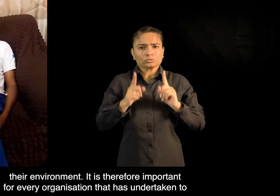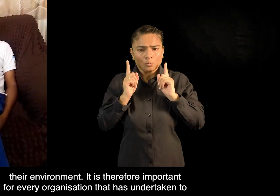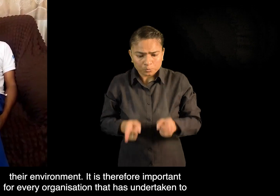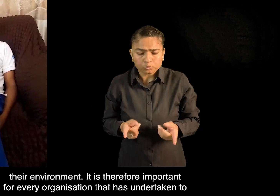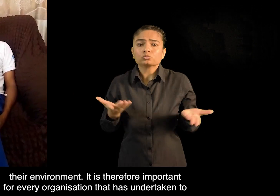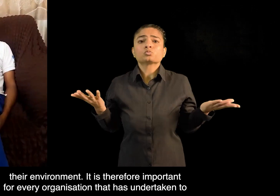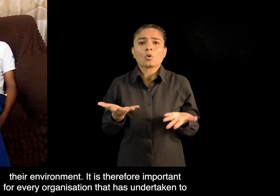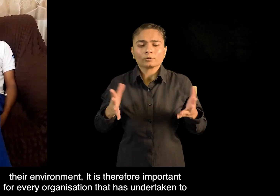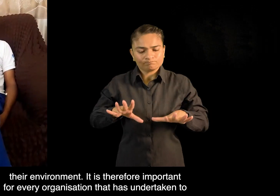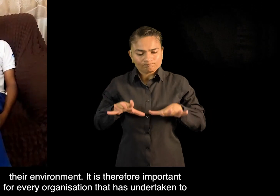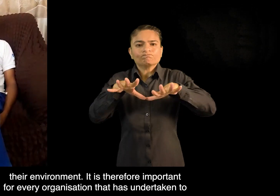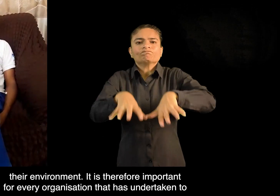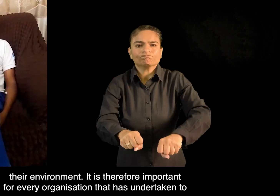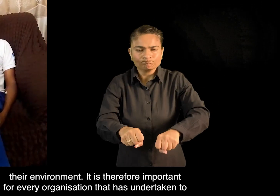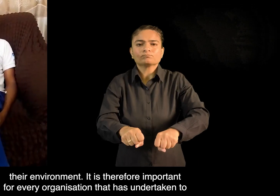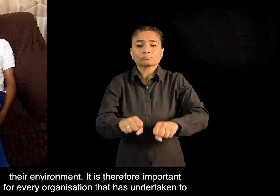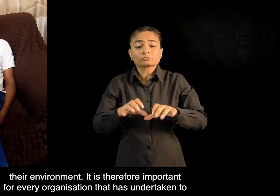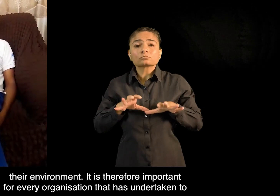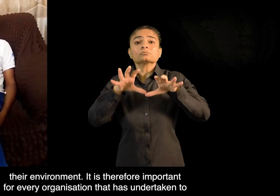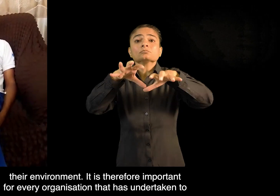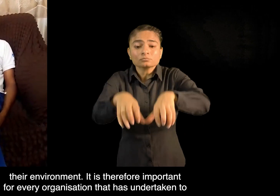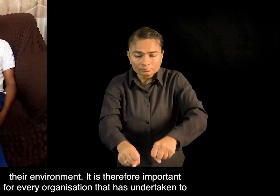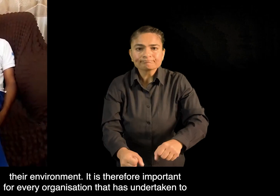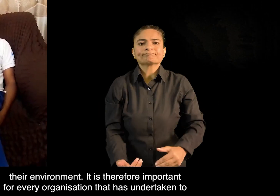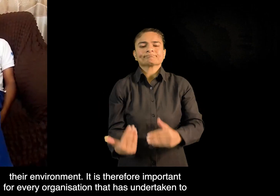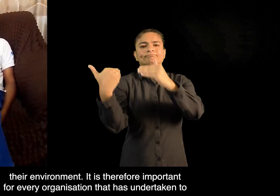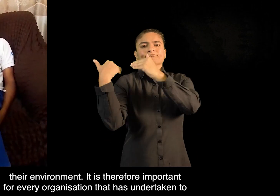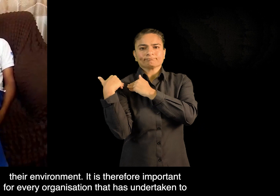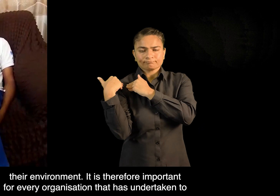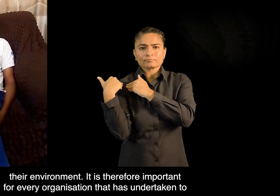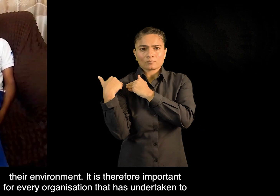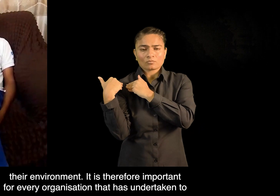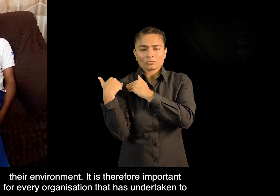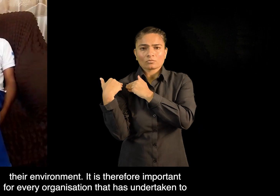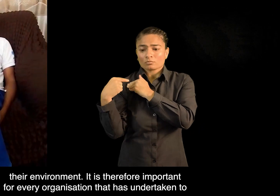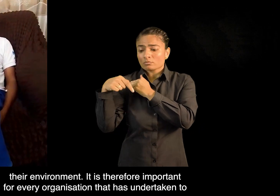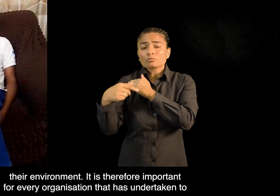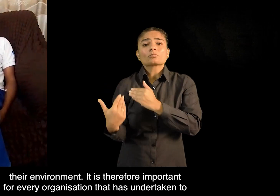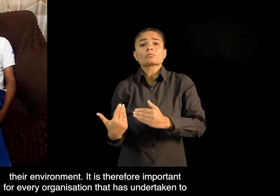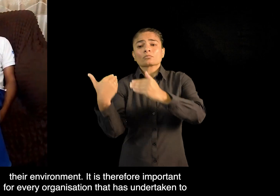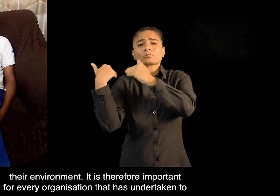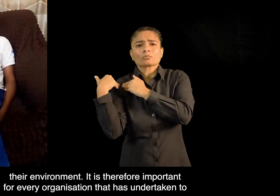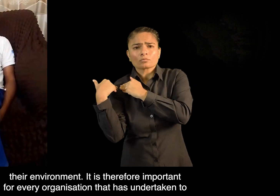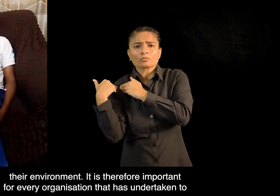It is therefore important for every organization